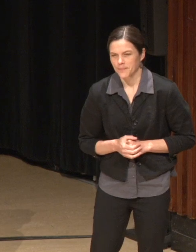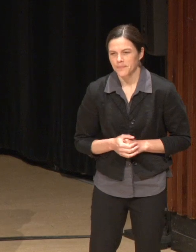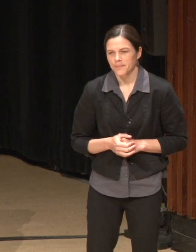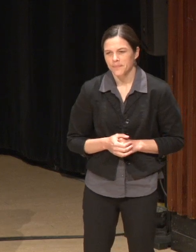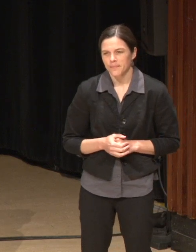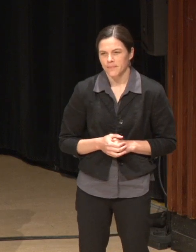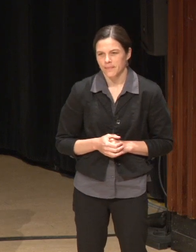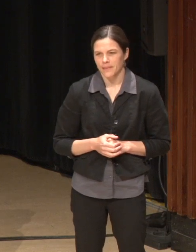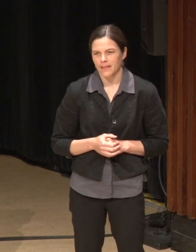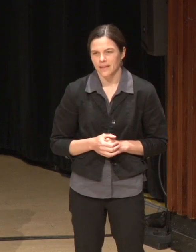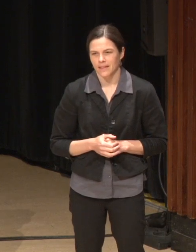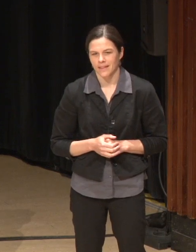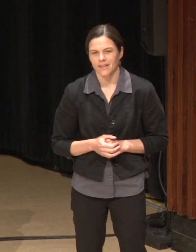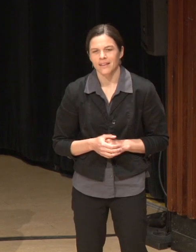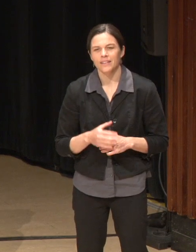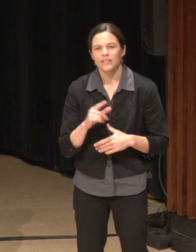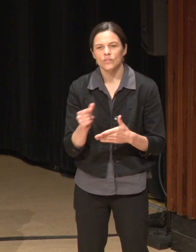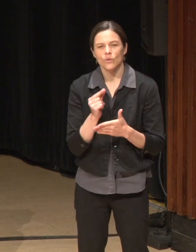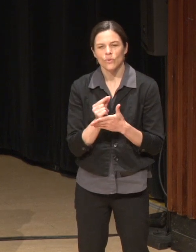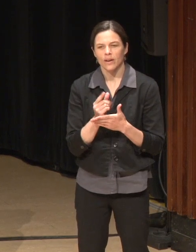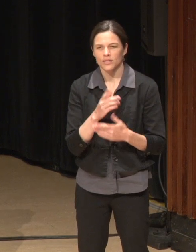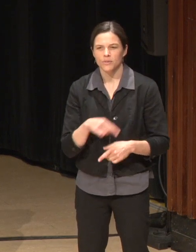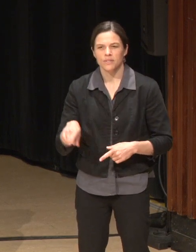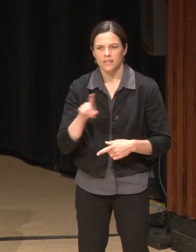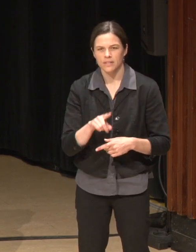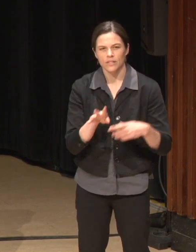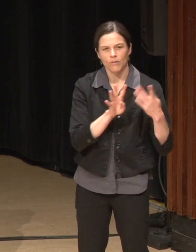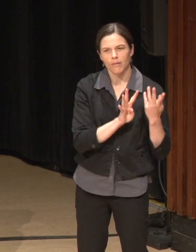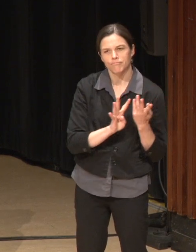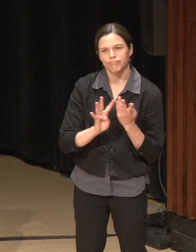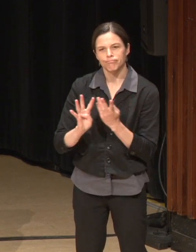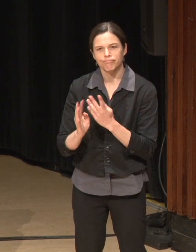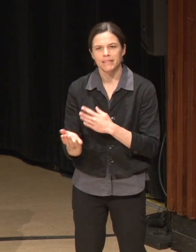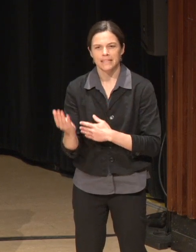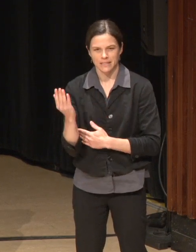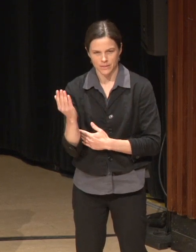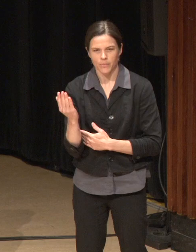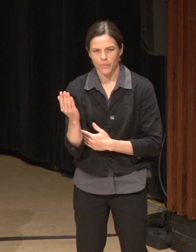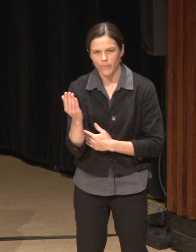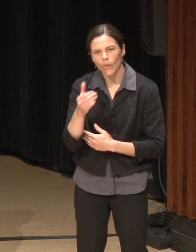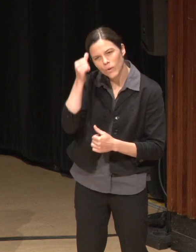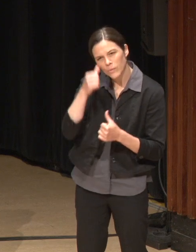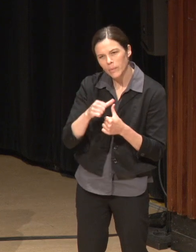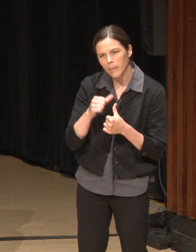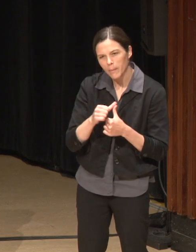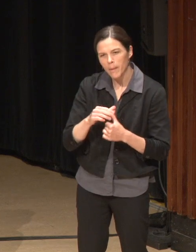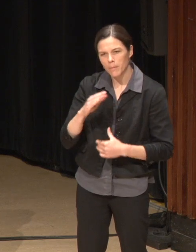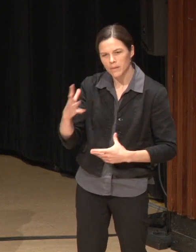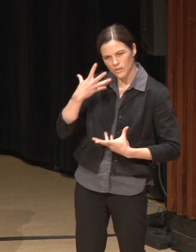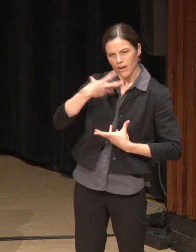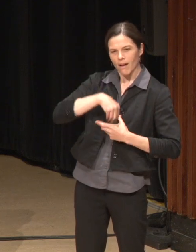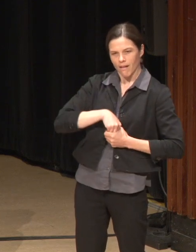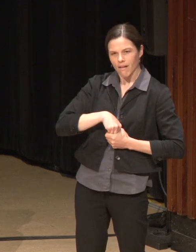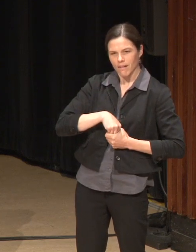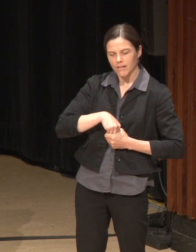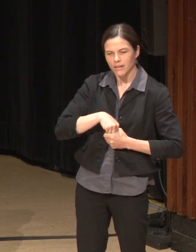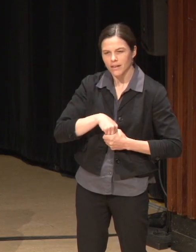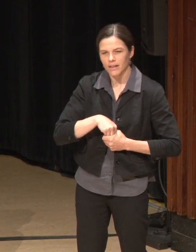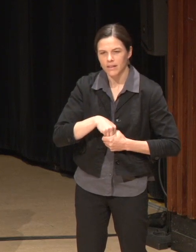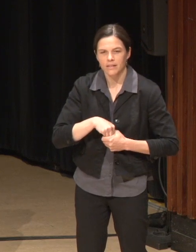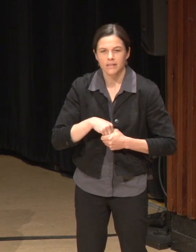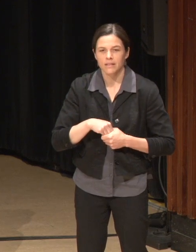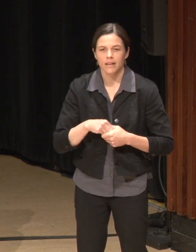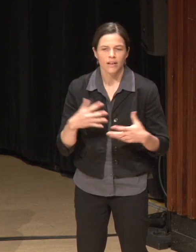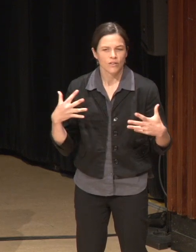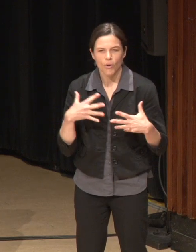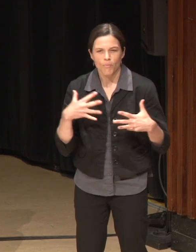Graduates, as you cross this stage this morning, please never stop being driven by that child within you. And please don't be afraid to